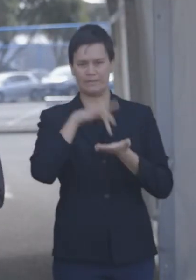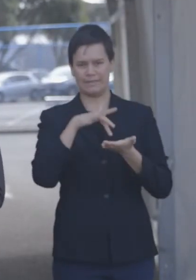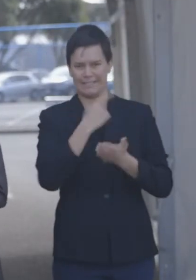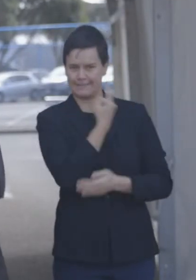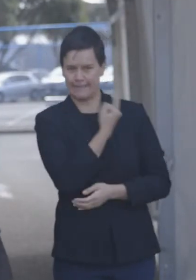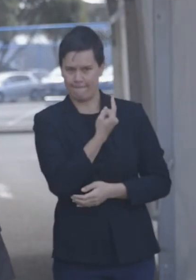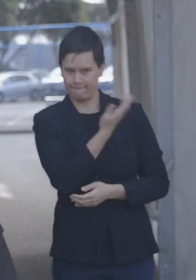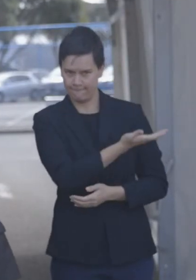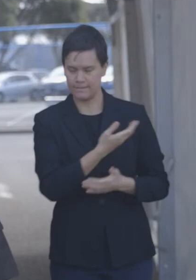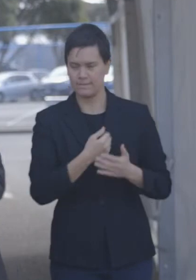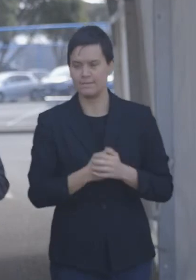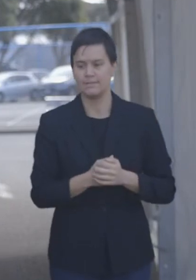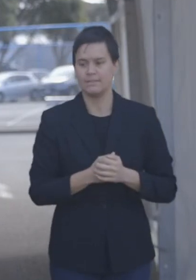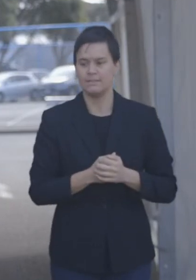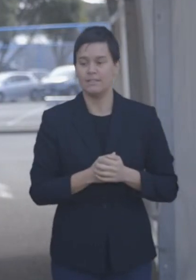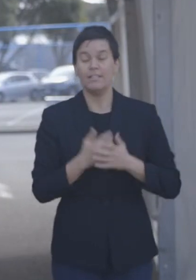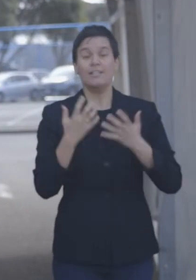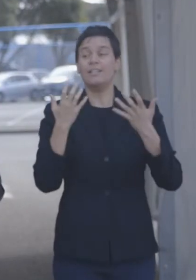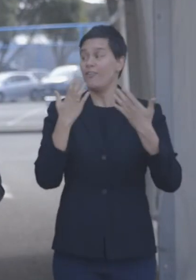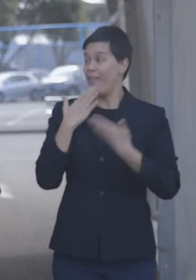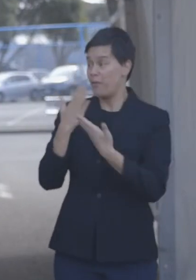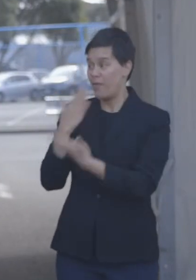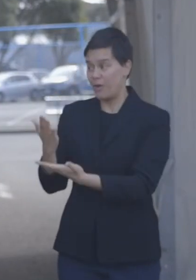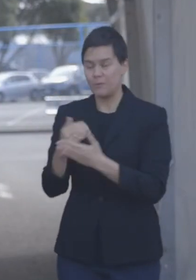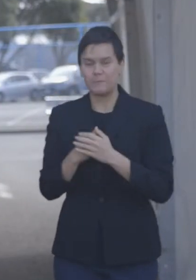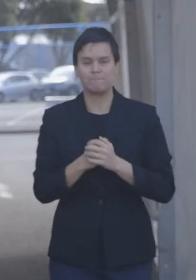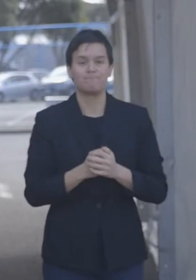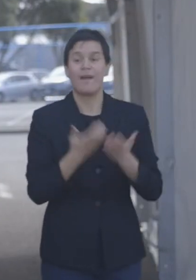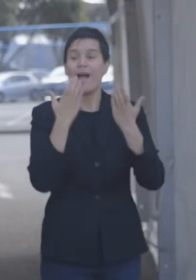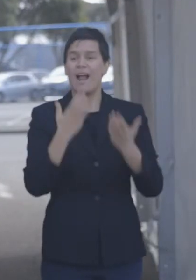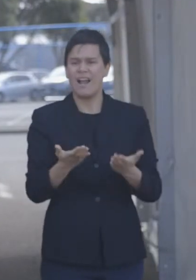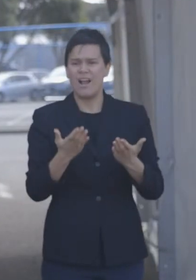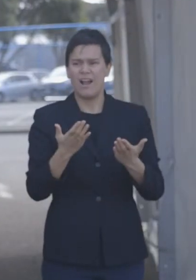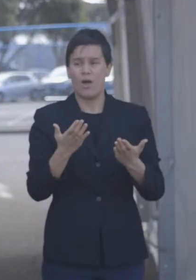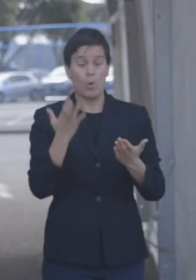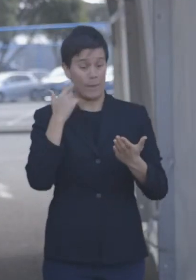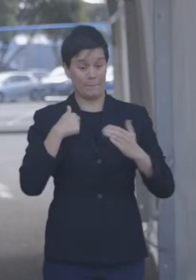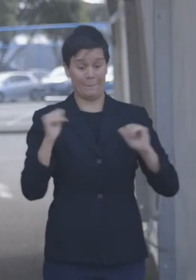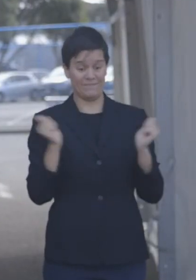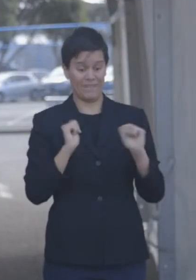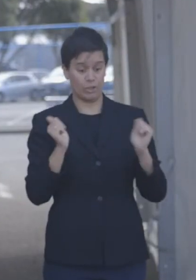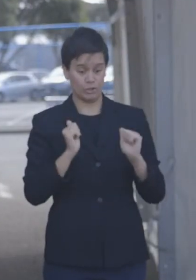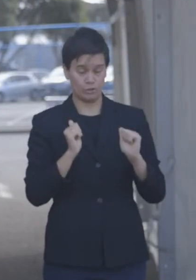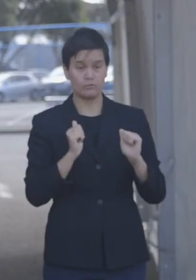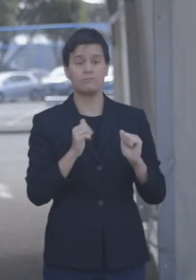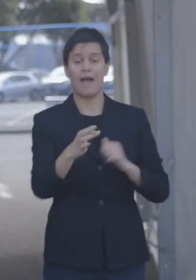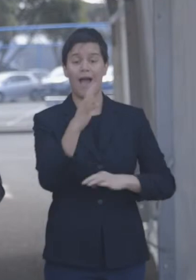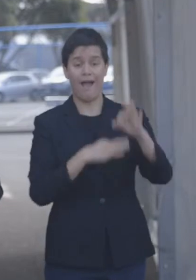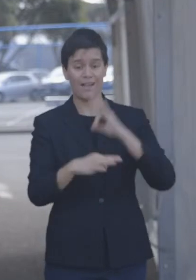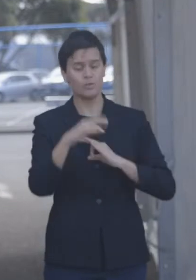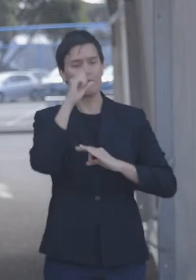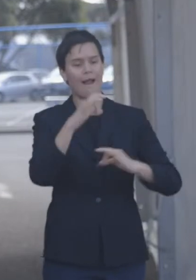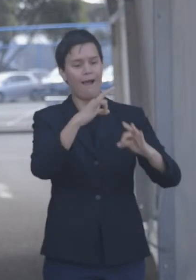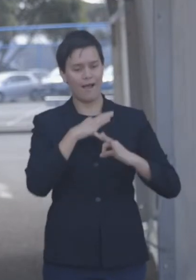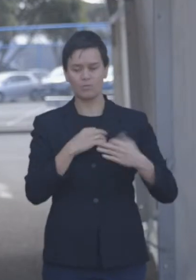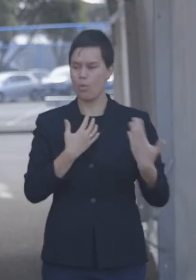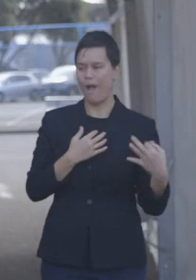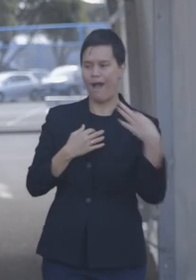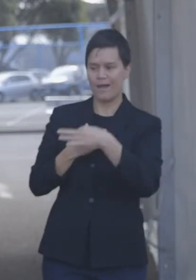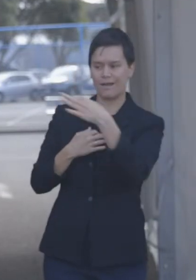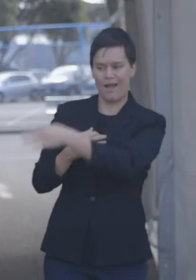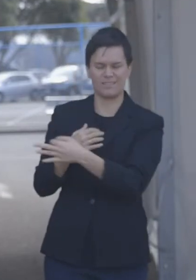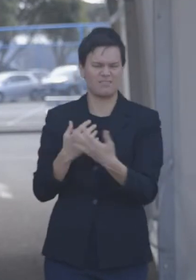And you're most welcome to direct questions to the pair of them as well once I finish up. I'd just like to give you an update on our